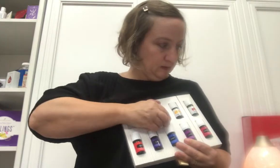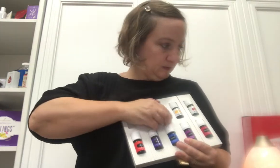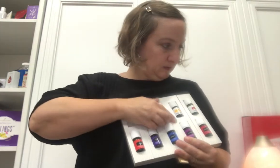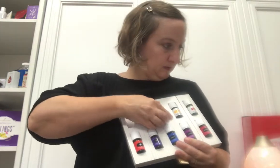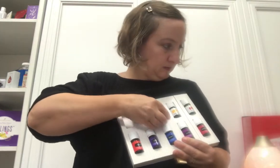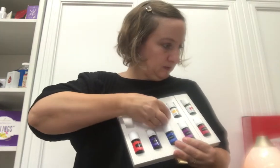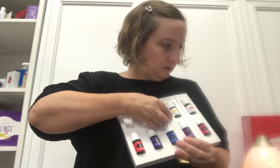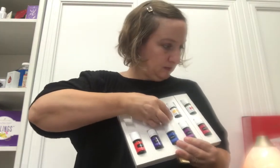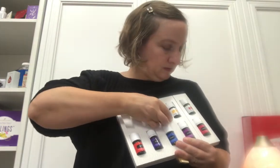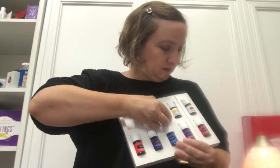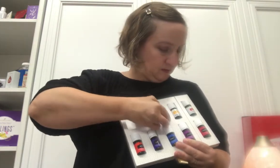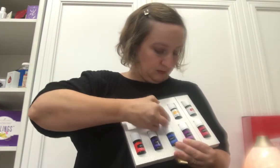Next in line,